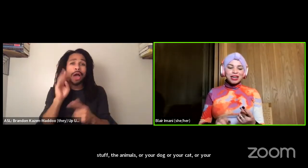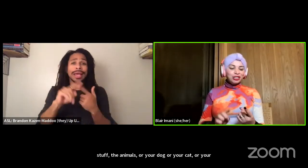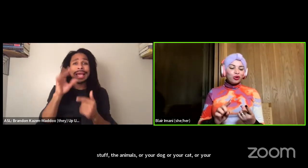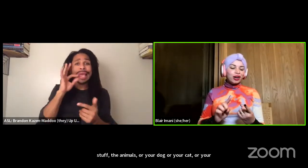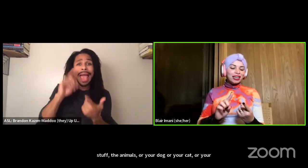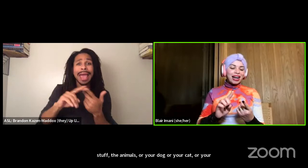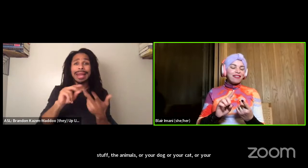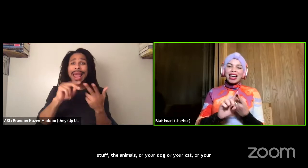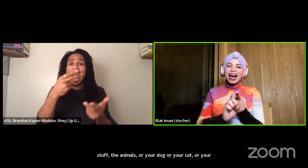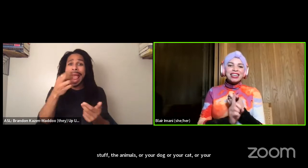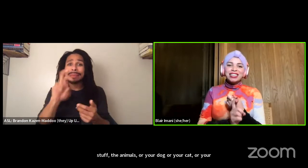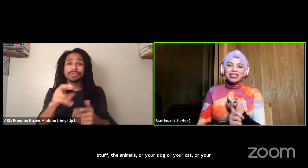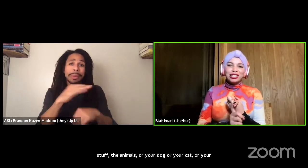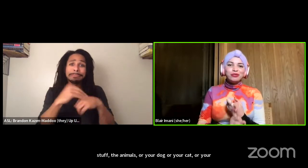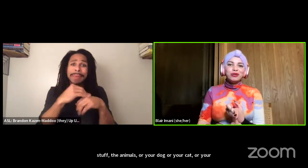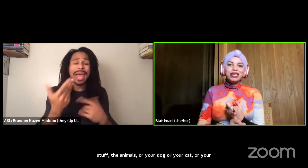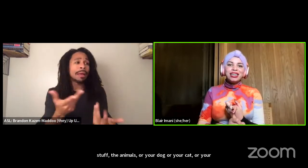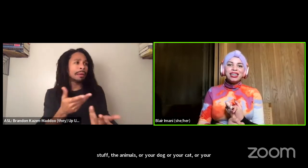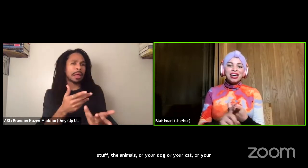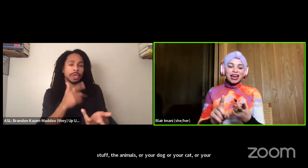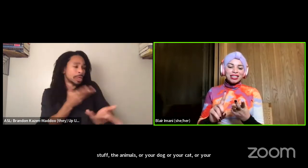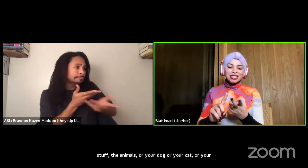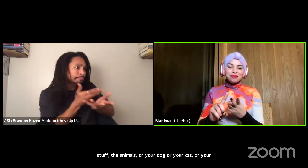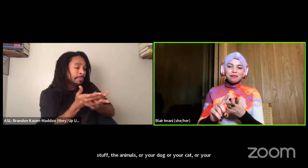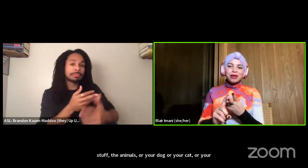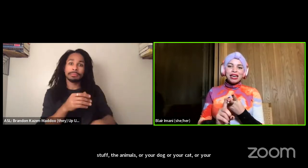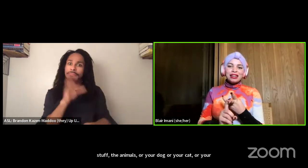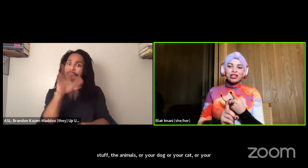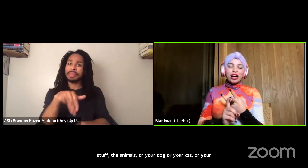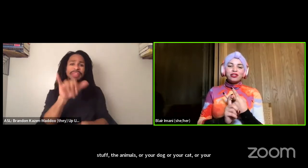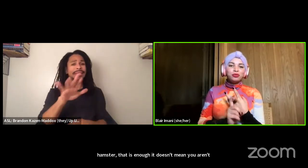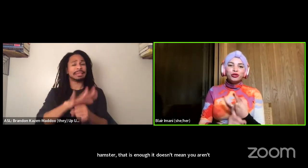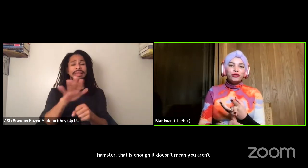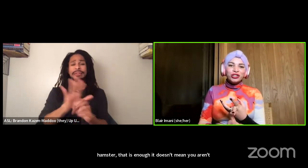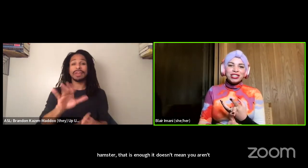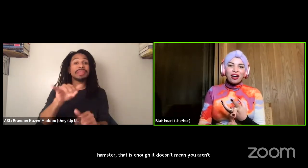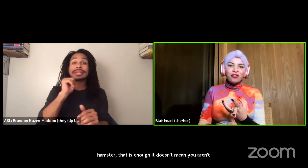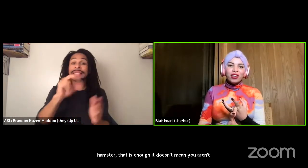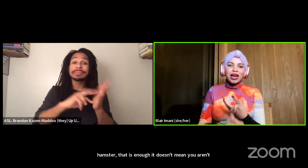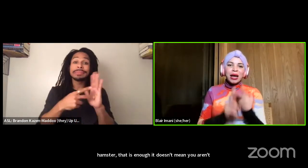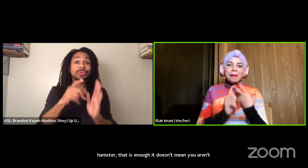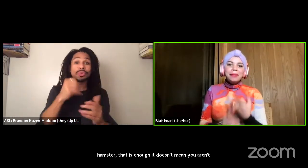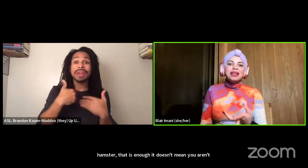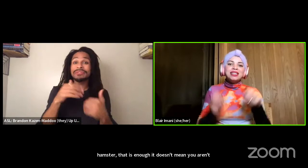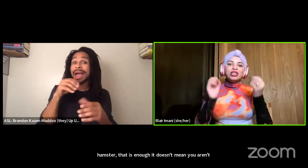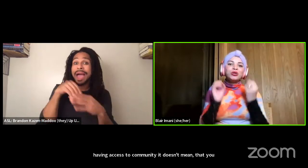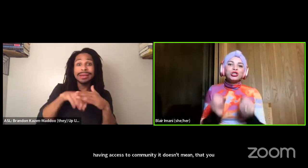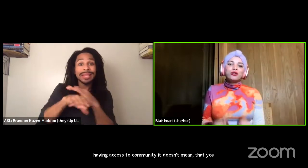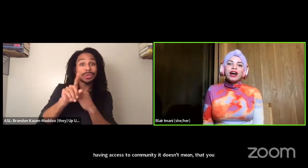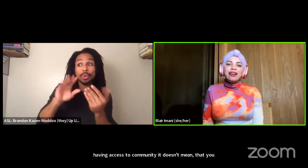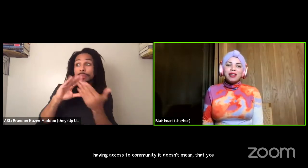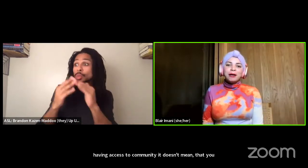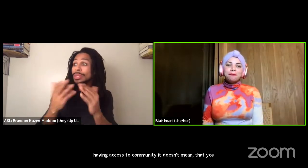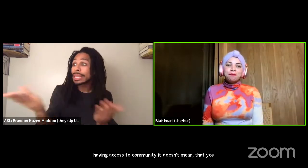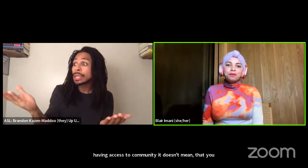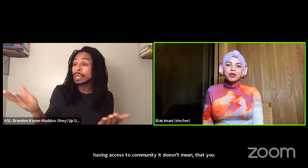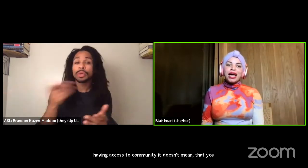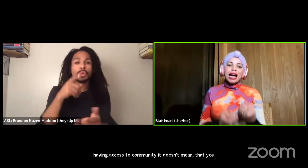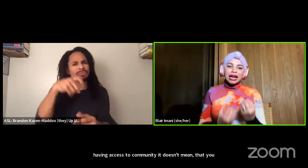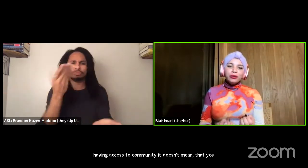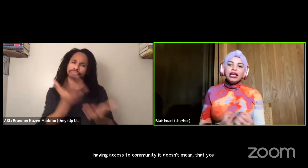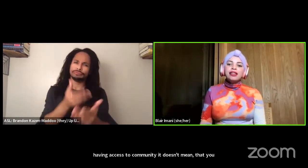It doesn't mean you aren't having access to community. It doesn't mean that you have to prove yourself. It means that you are